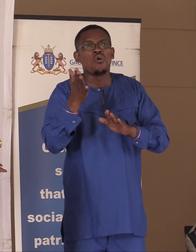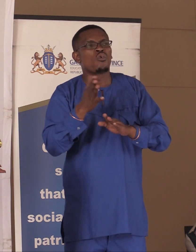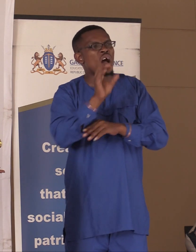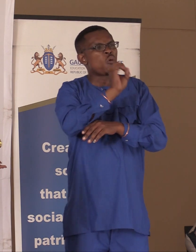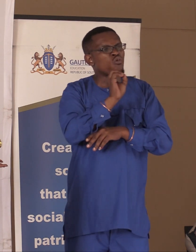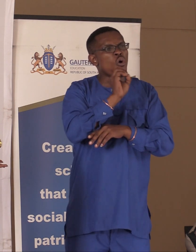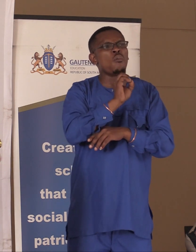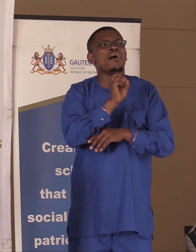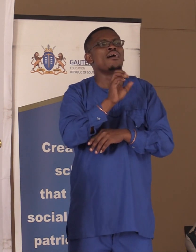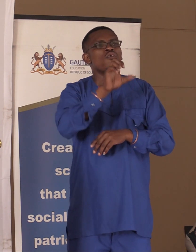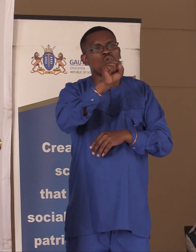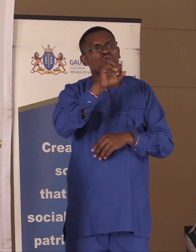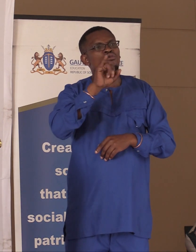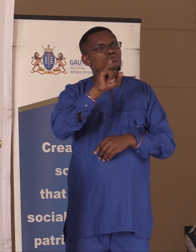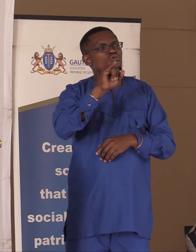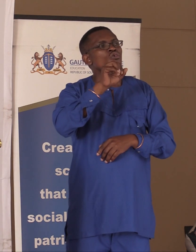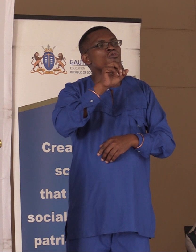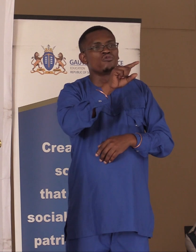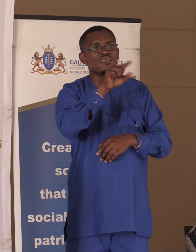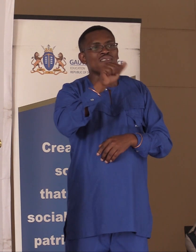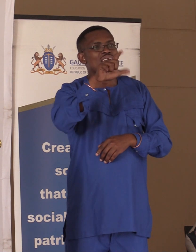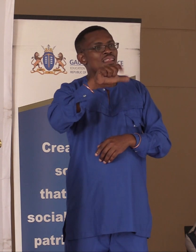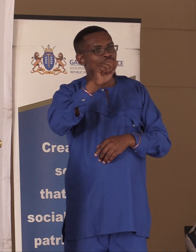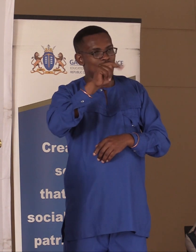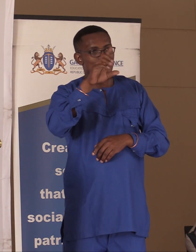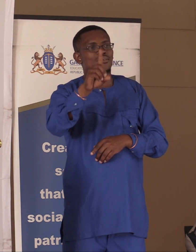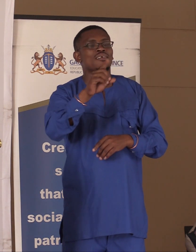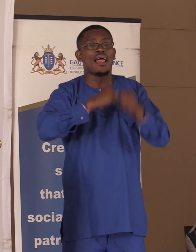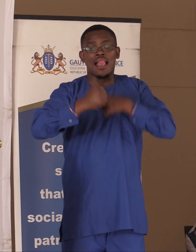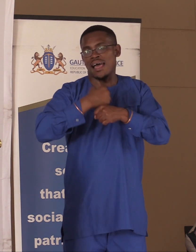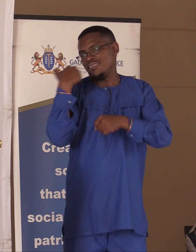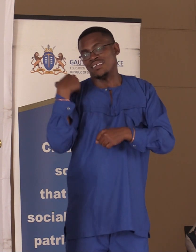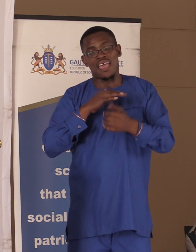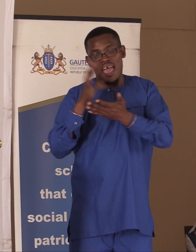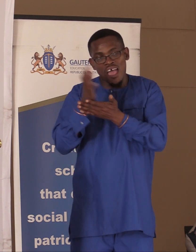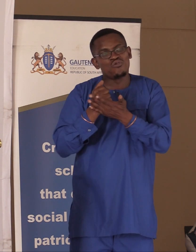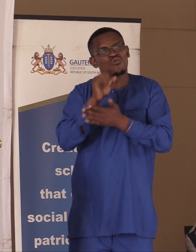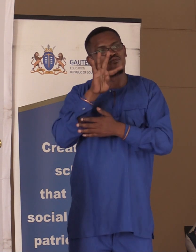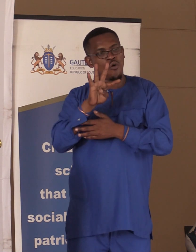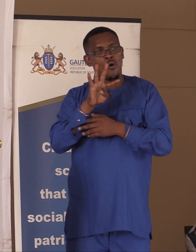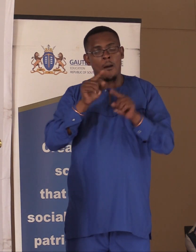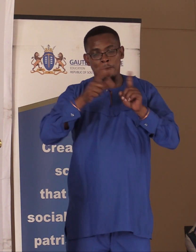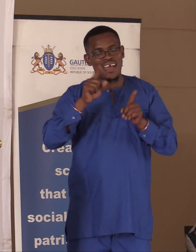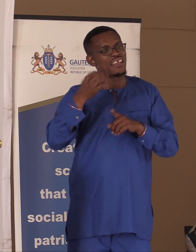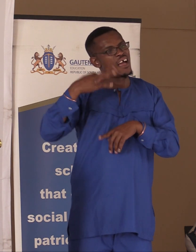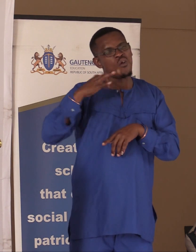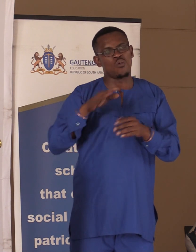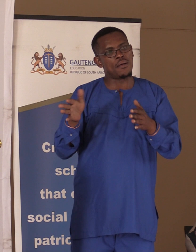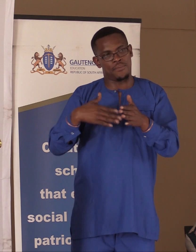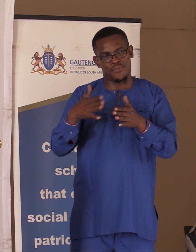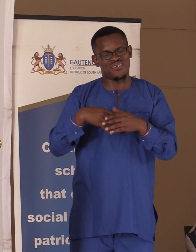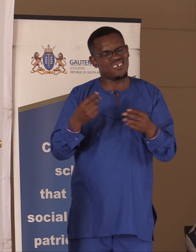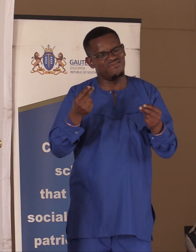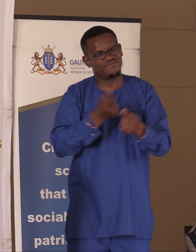year, I took four of them. There was no one from Harangua. Shame! But I took four of them to Switzerland, and I'm going to say to you,